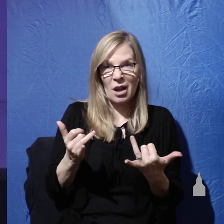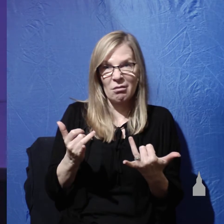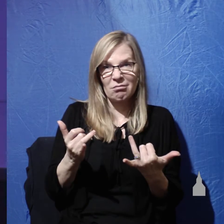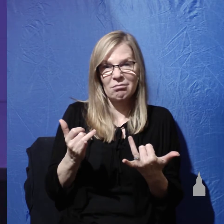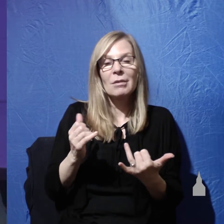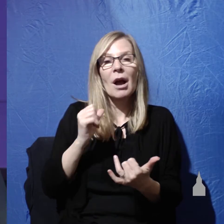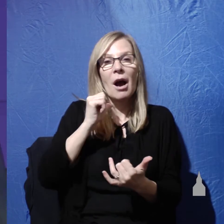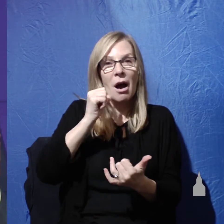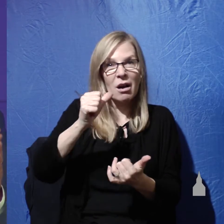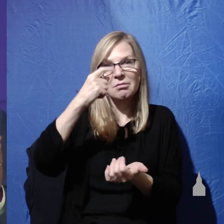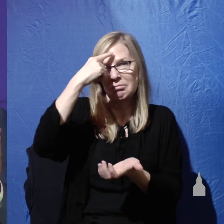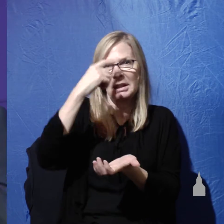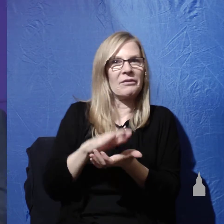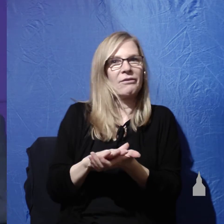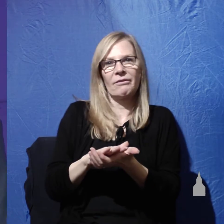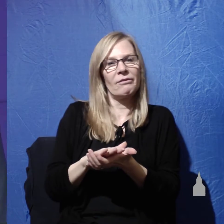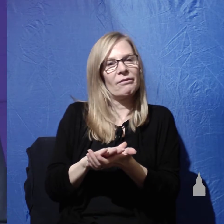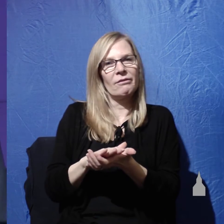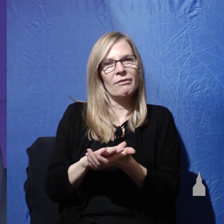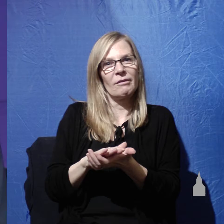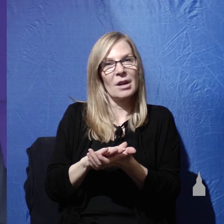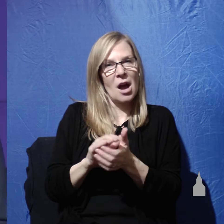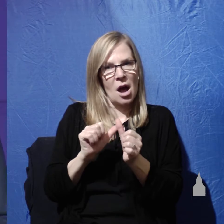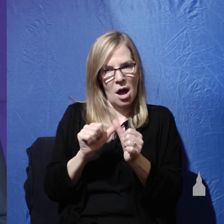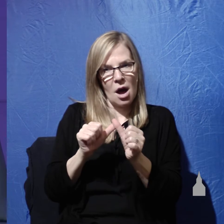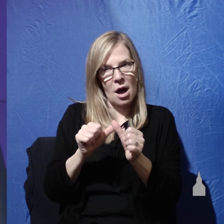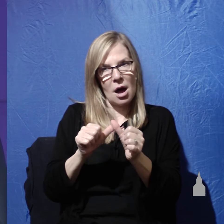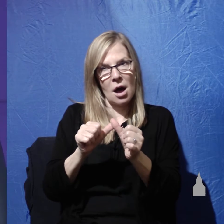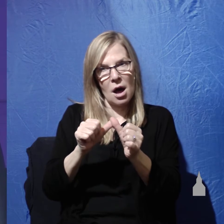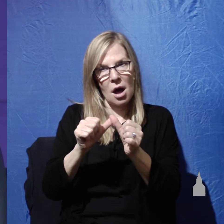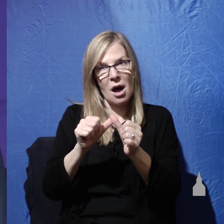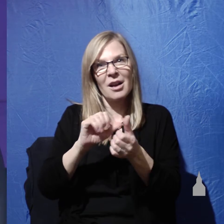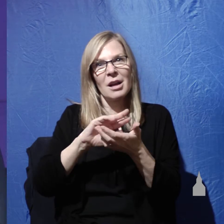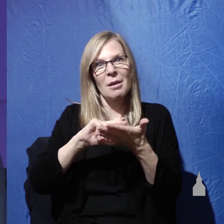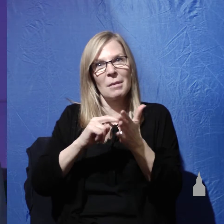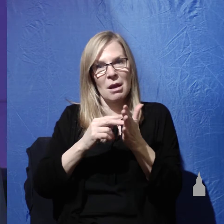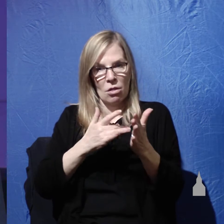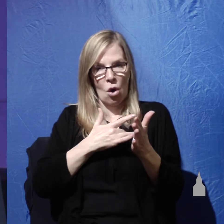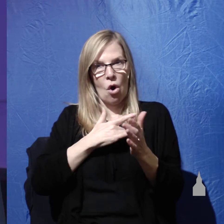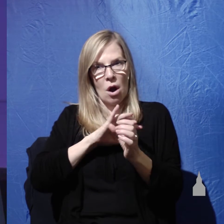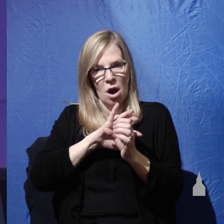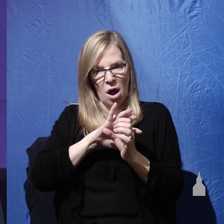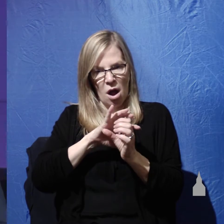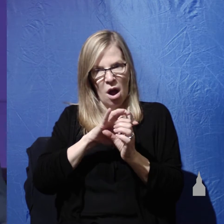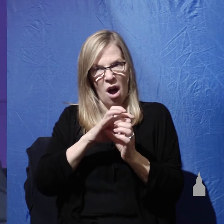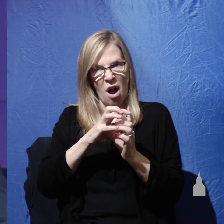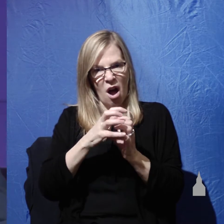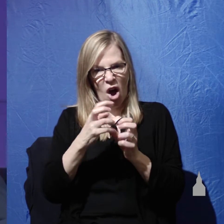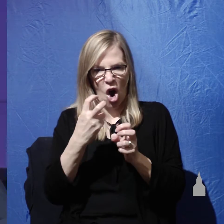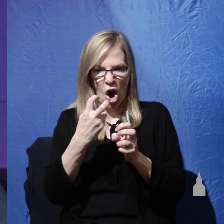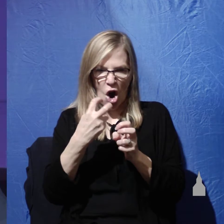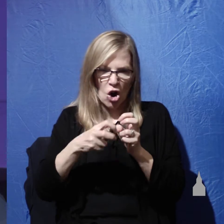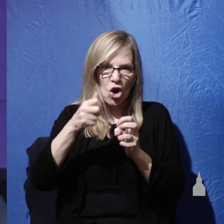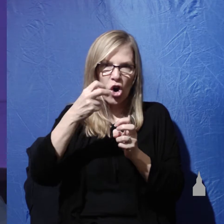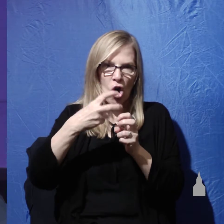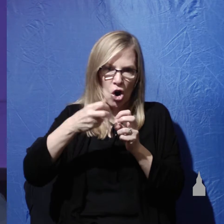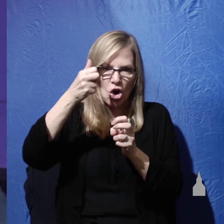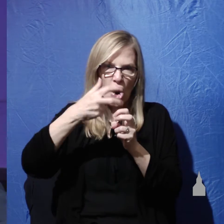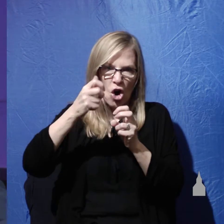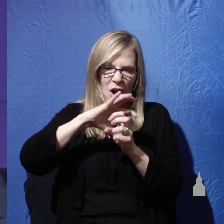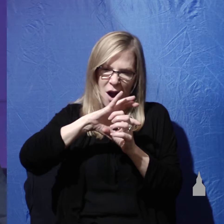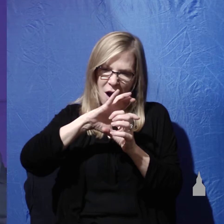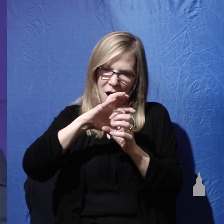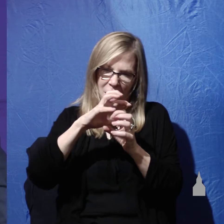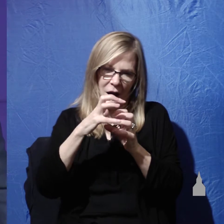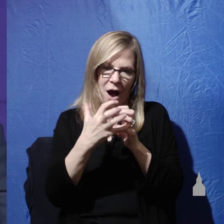Unbelief that has hardened their hearts has been the pattern for the Jewish people for nearly all of their history.